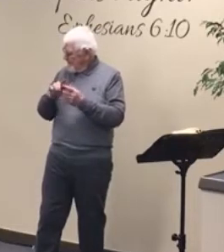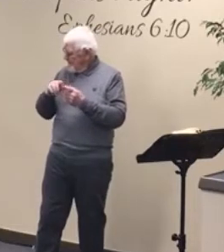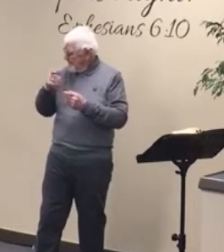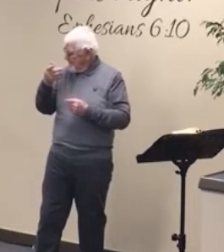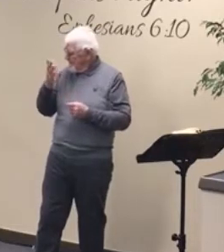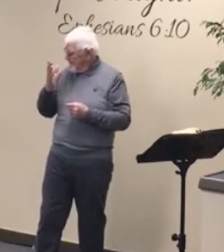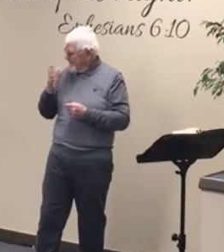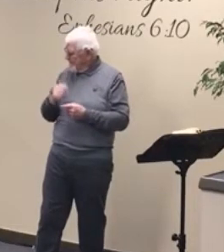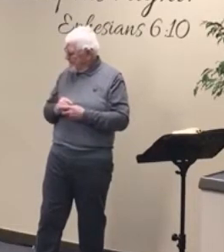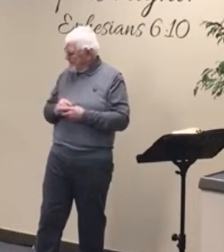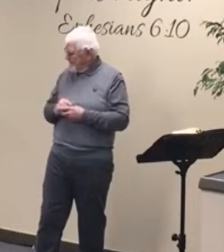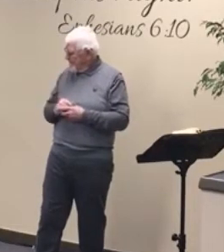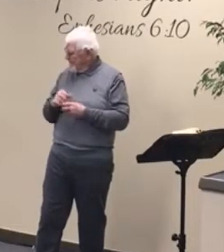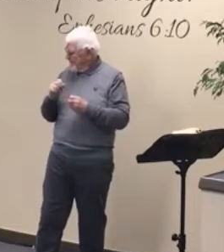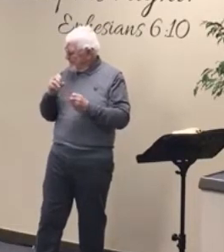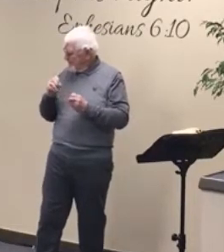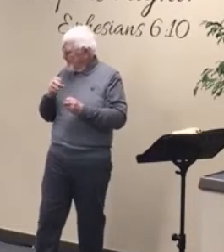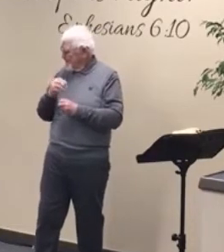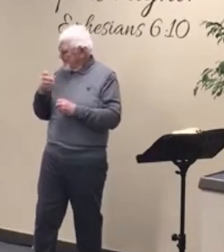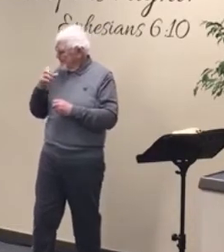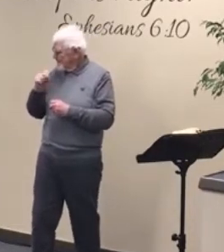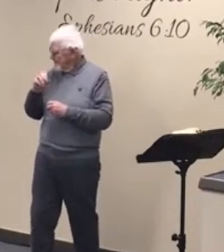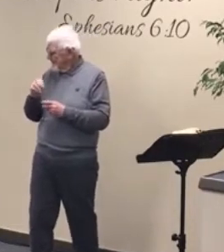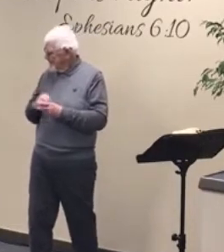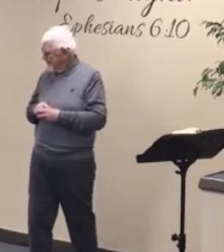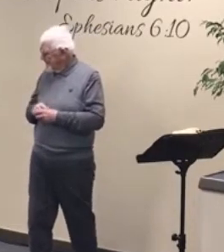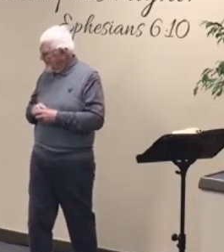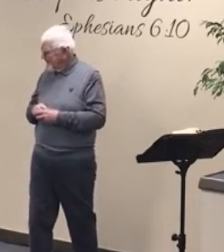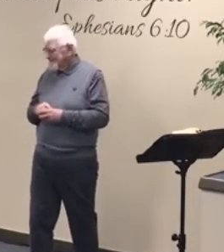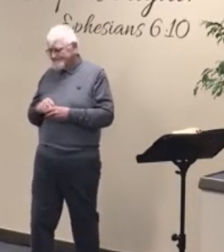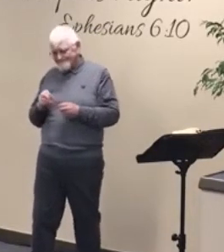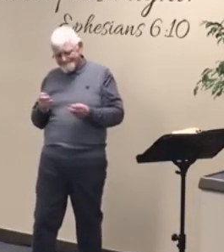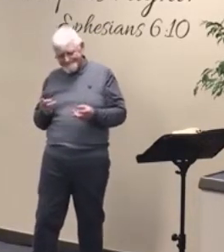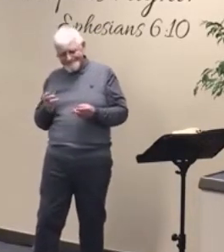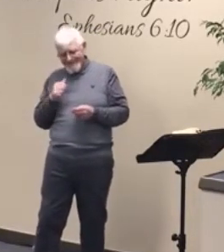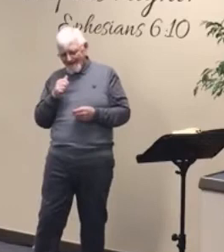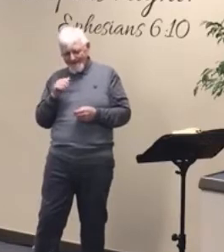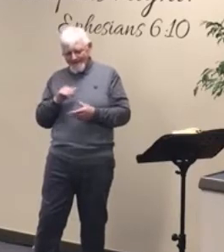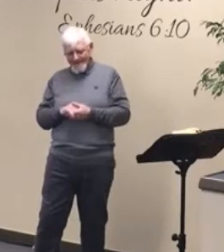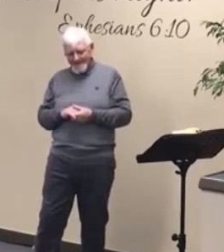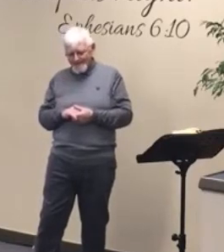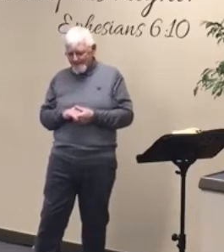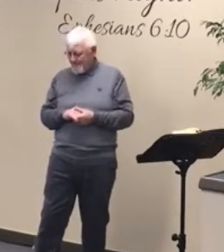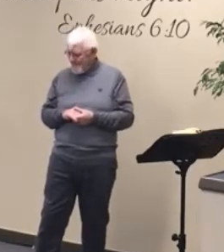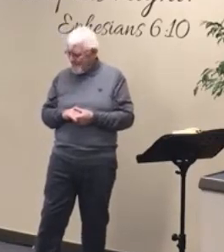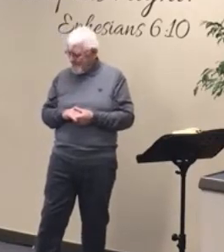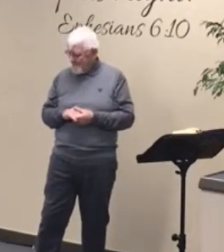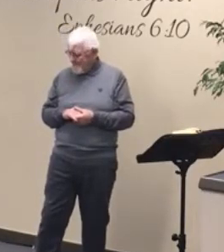So-and-so. And you say, not that.